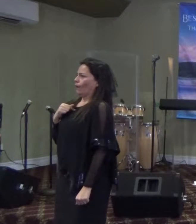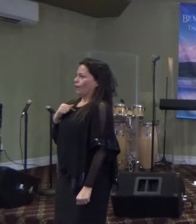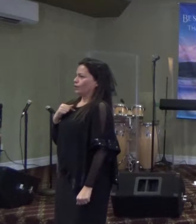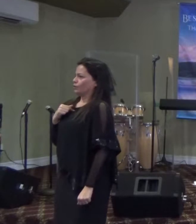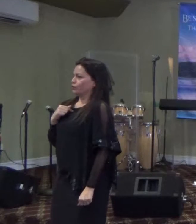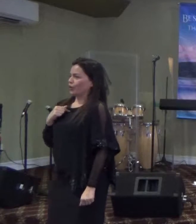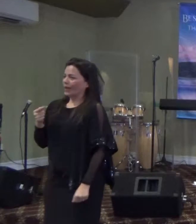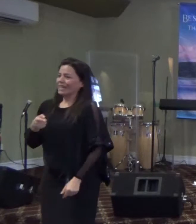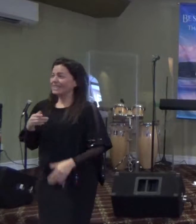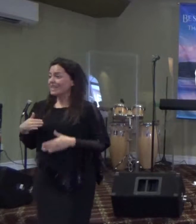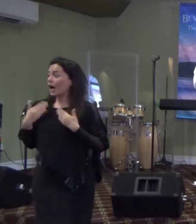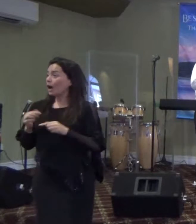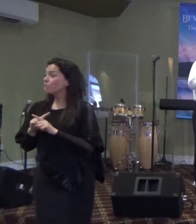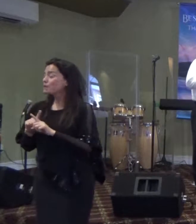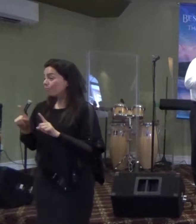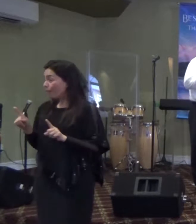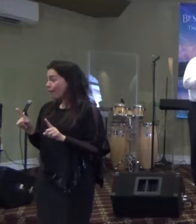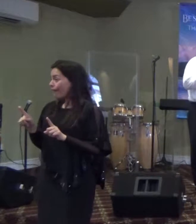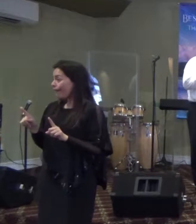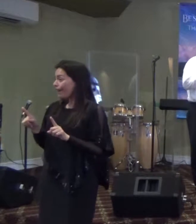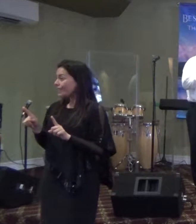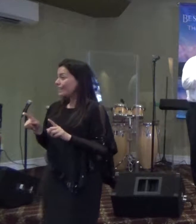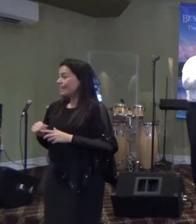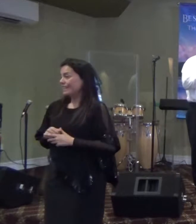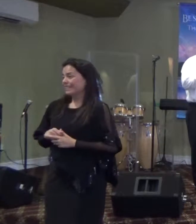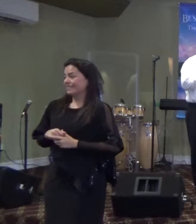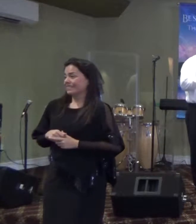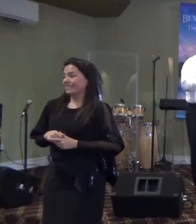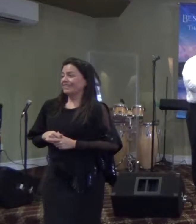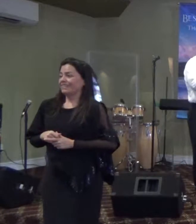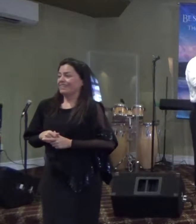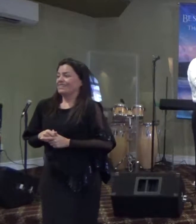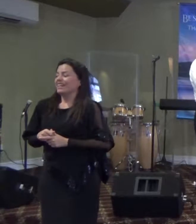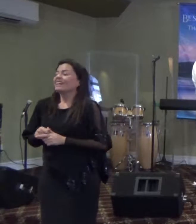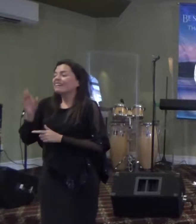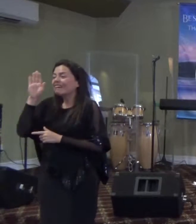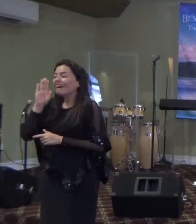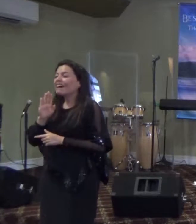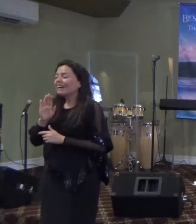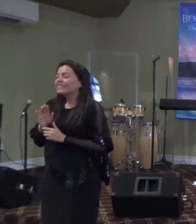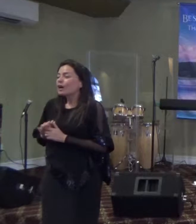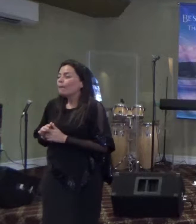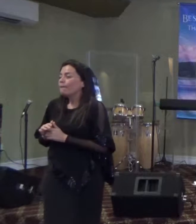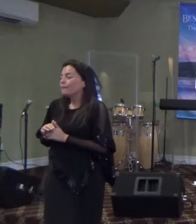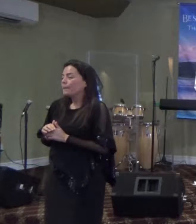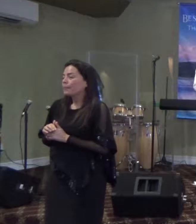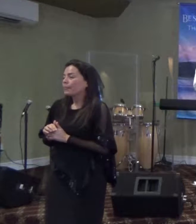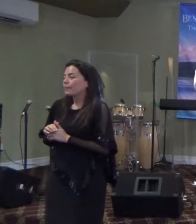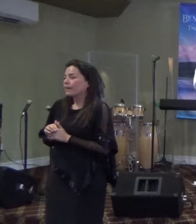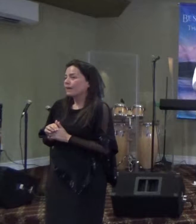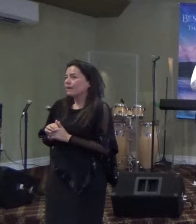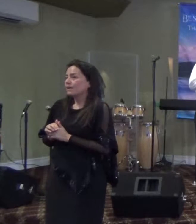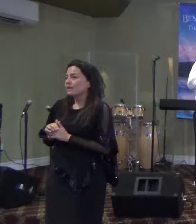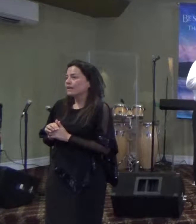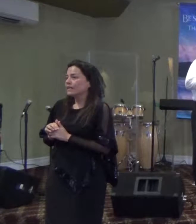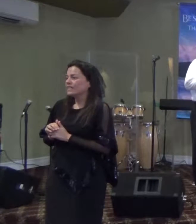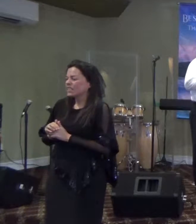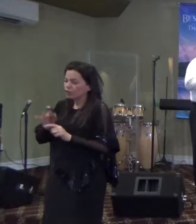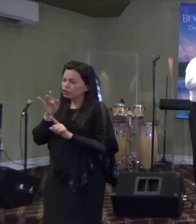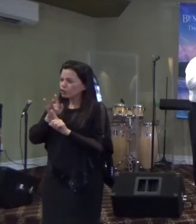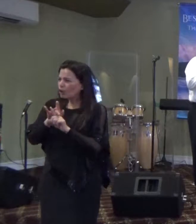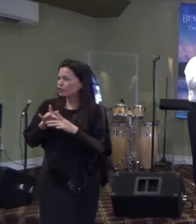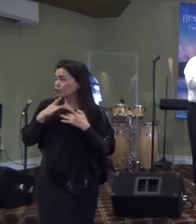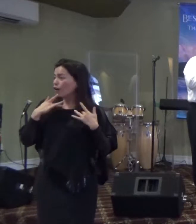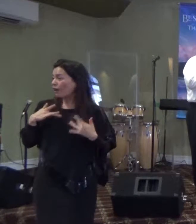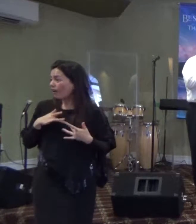with the presence of Y ahí Jesus. Zaqueo hizo una And there declaración. Zacchaeus made a declaration. Se puso de pie He